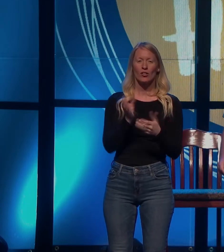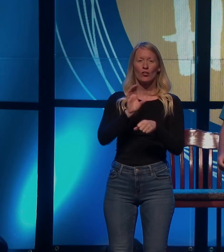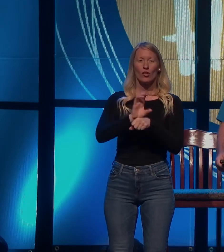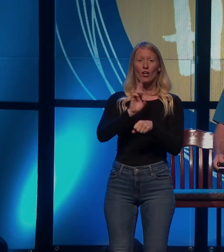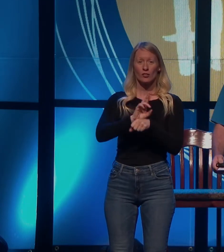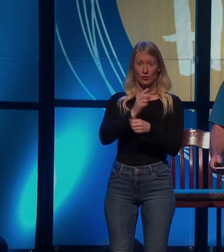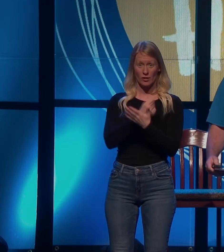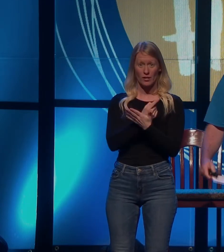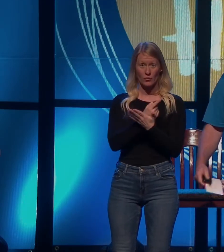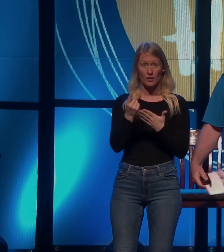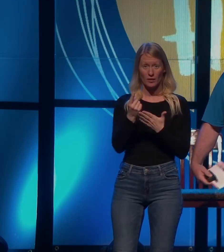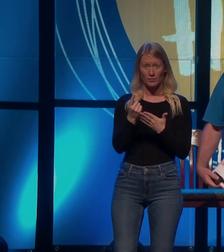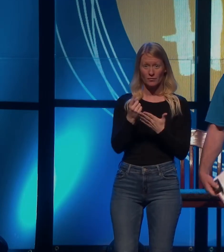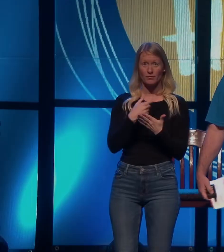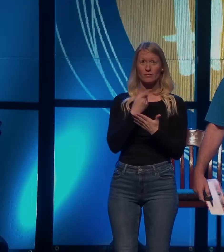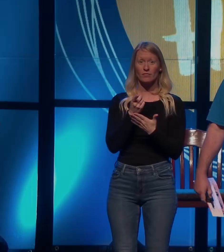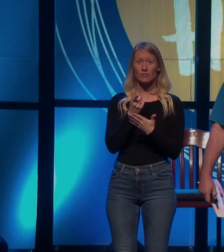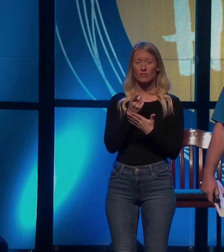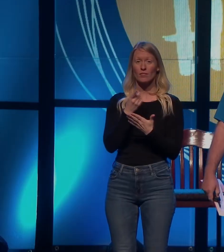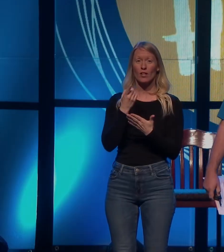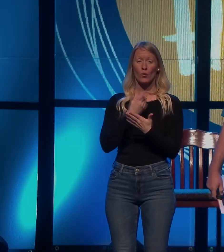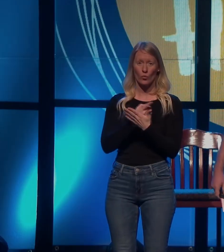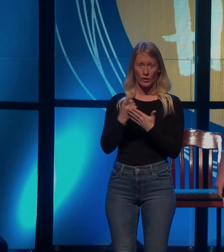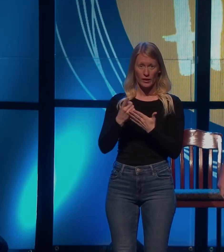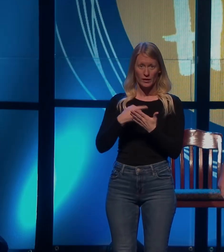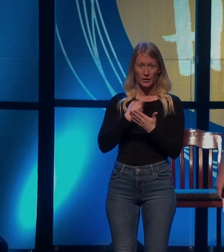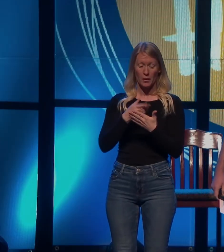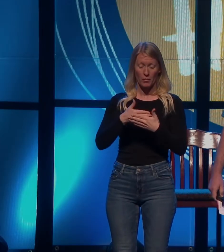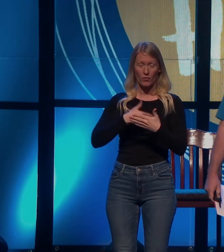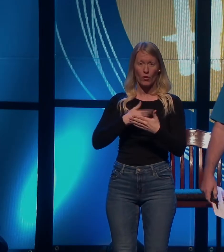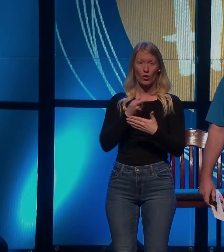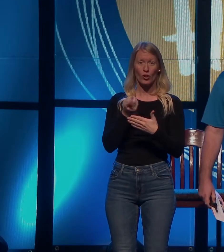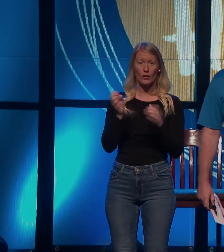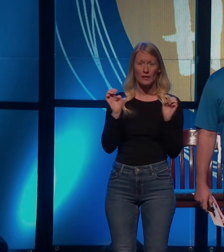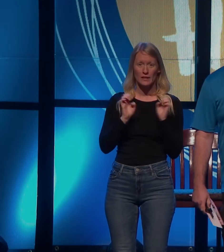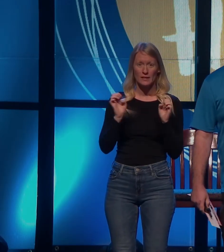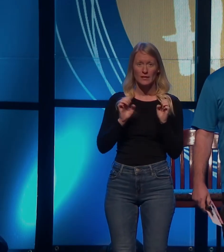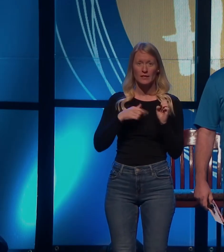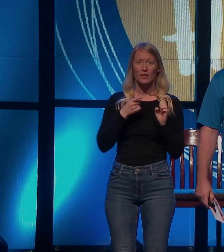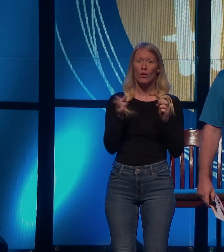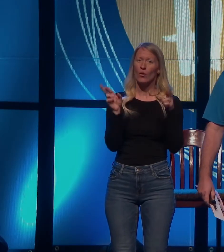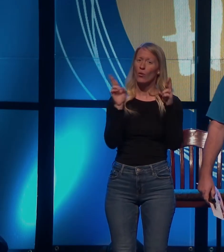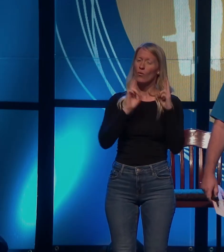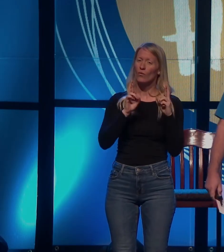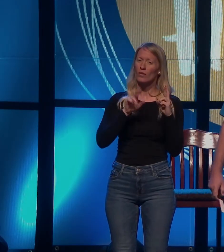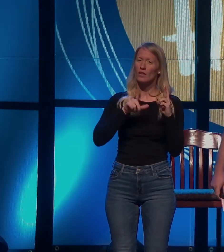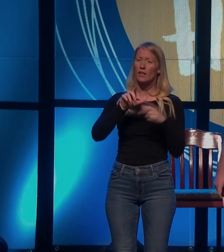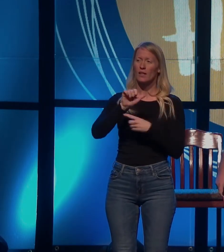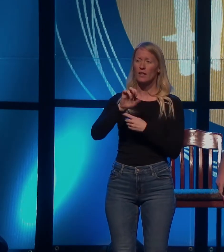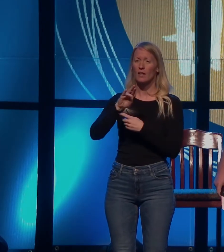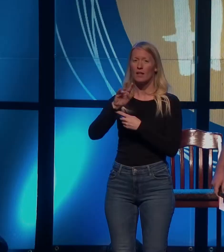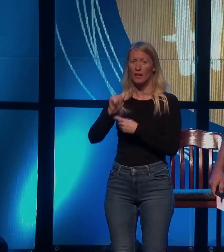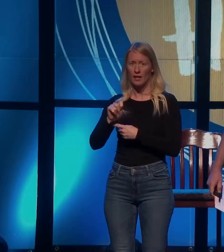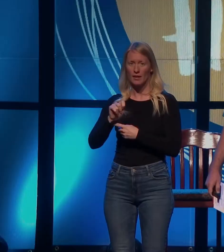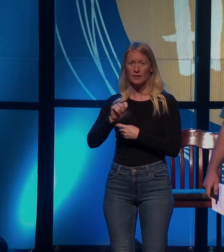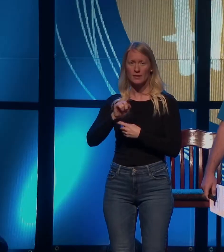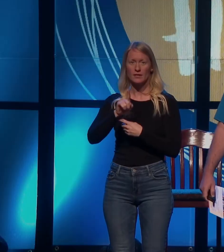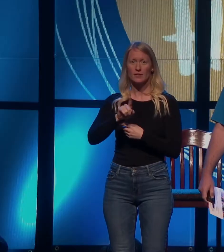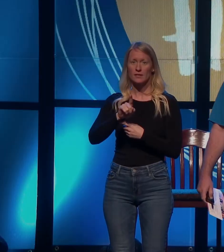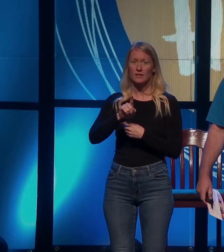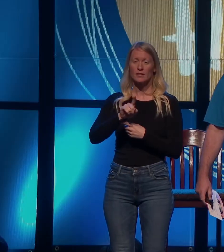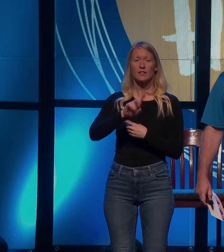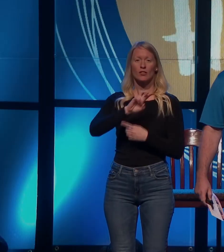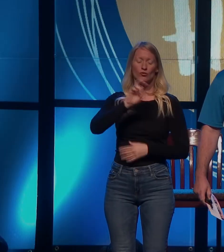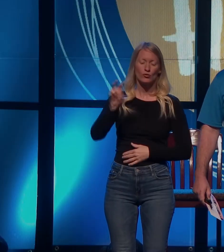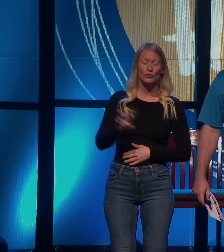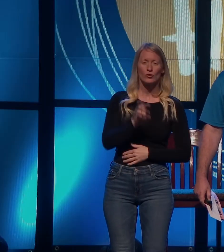week, the week leading up to Easter, hopefully you've been following along with the Lent journey, and you're ready to step into